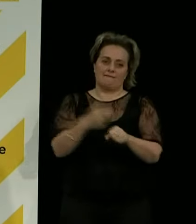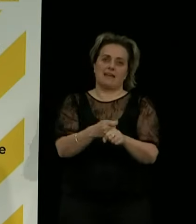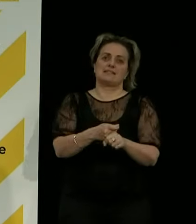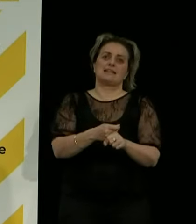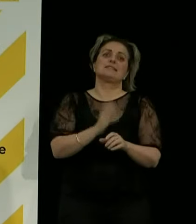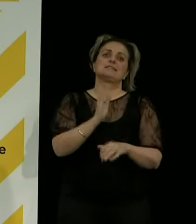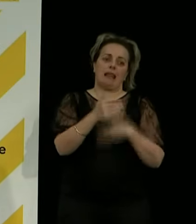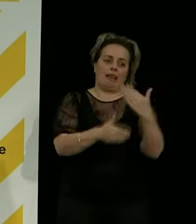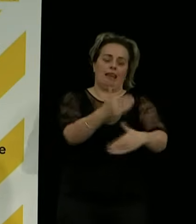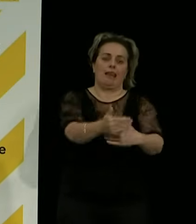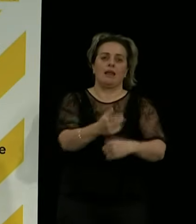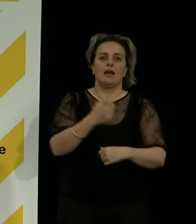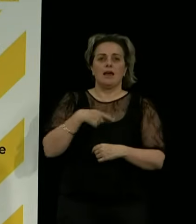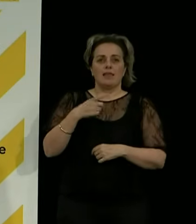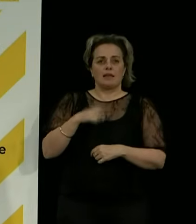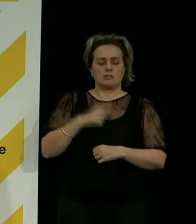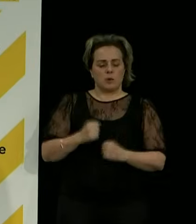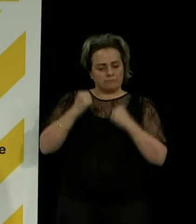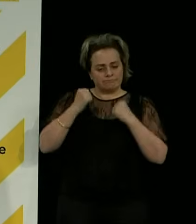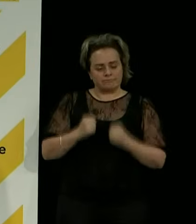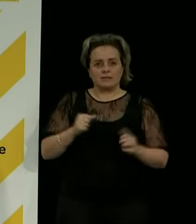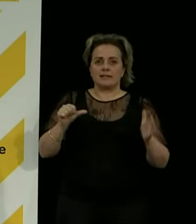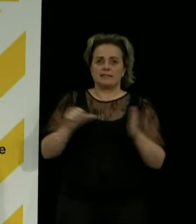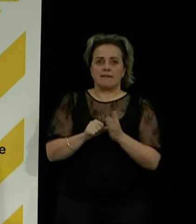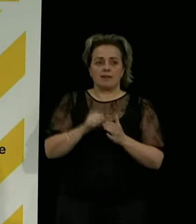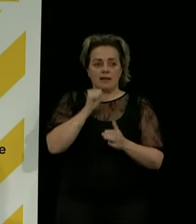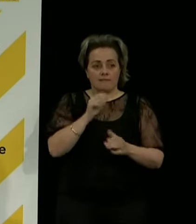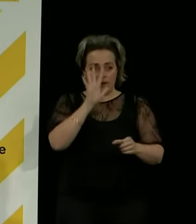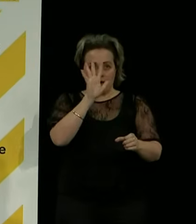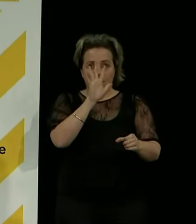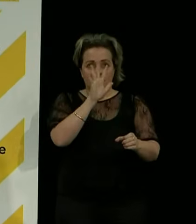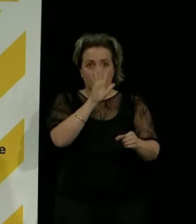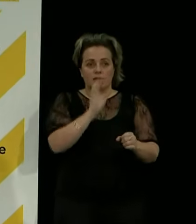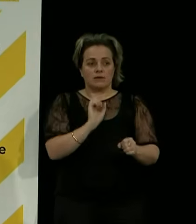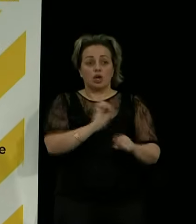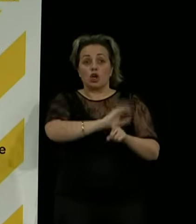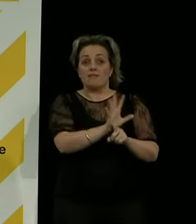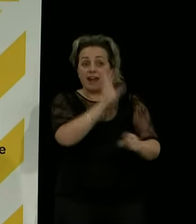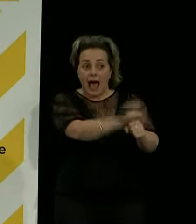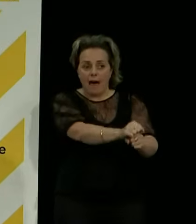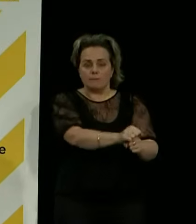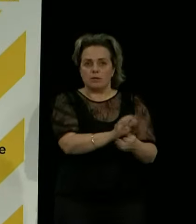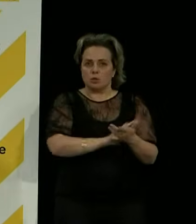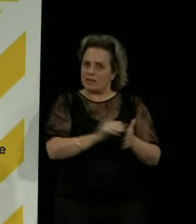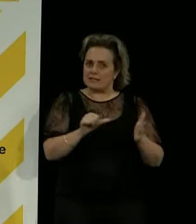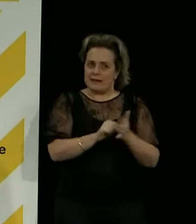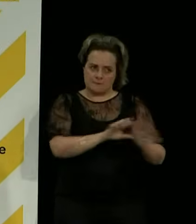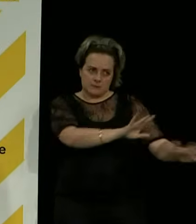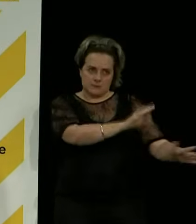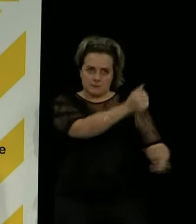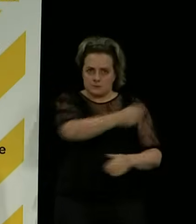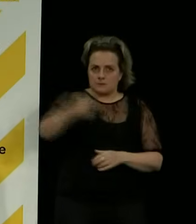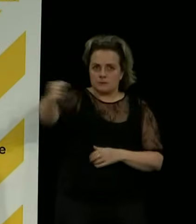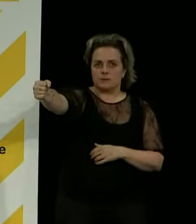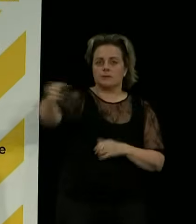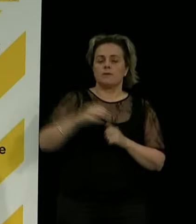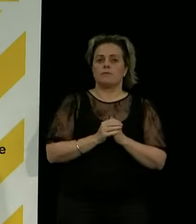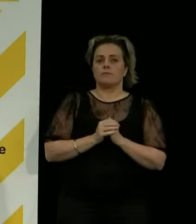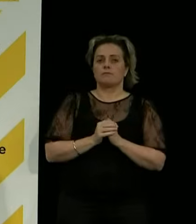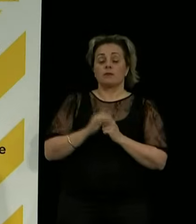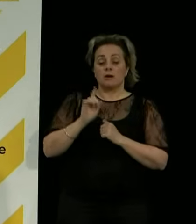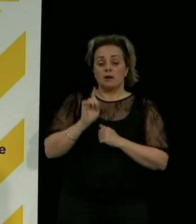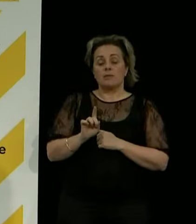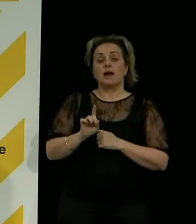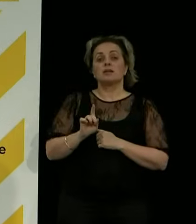continue to take that aggressive stamp it out approach with every single case. What I've signalled here is that over time we will be able to transition from